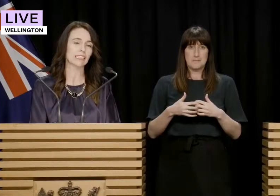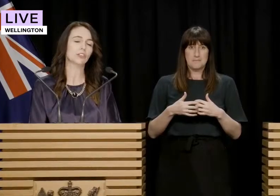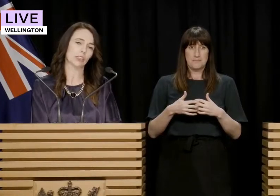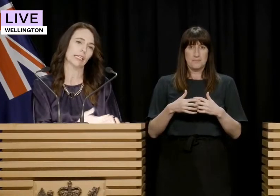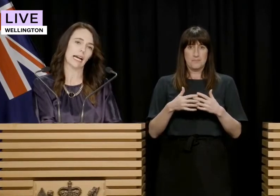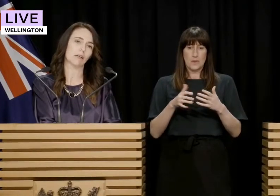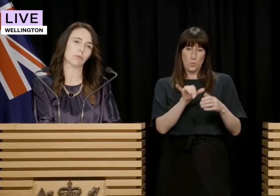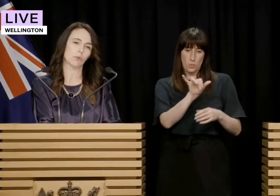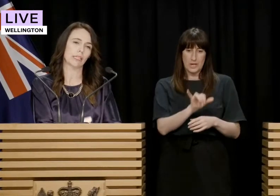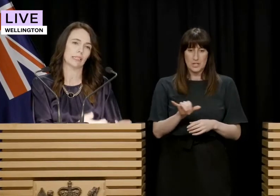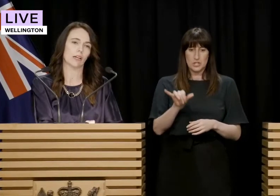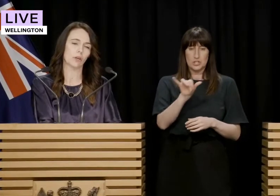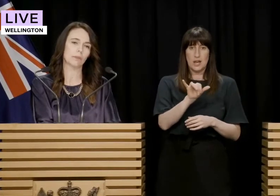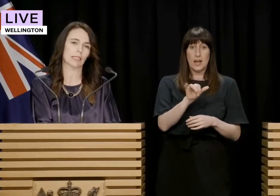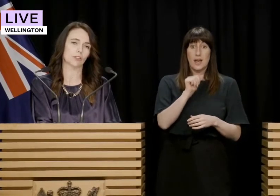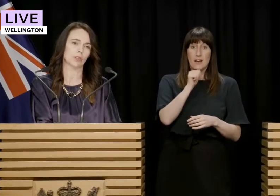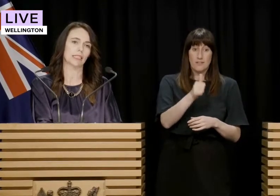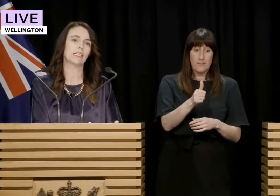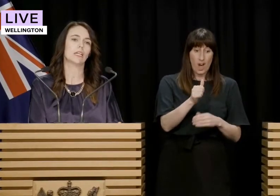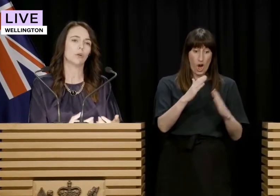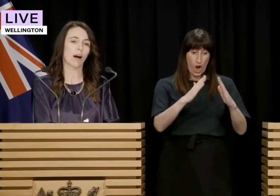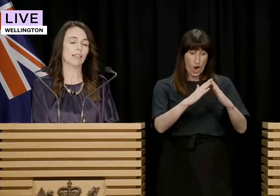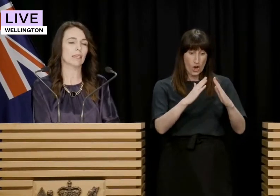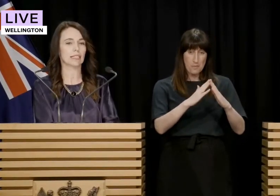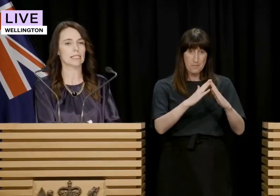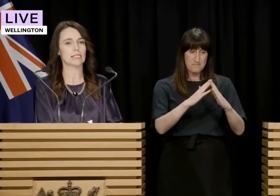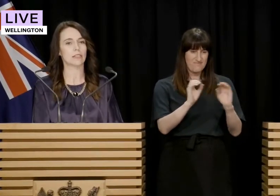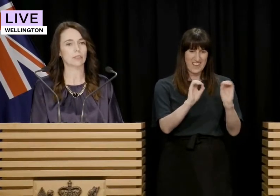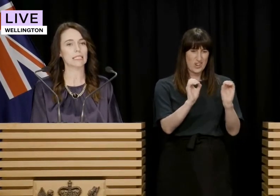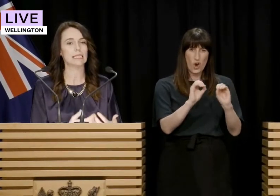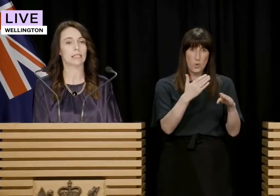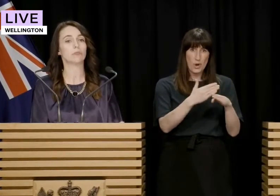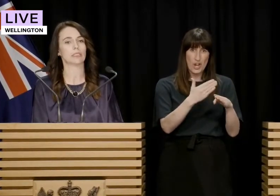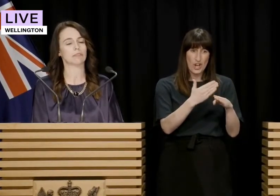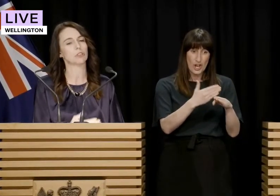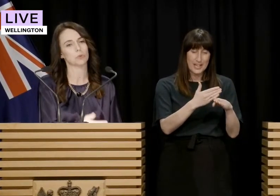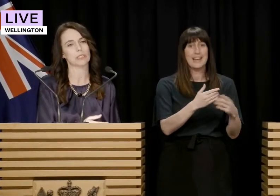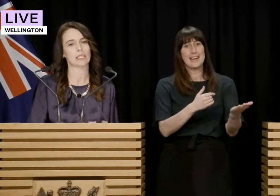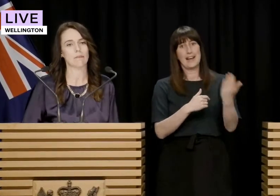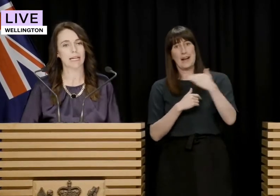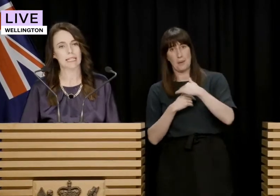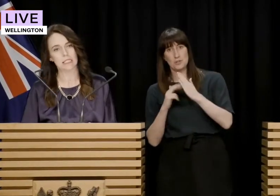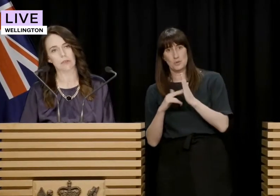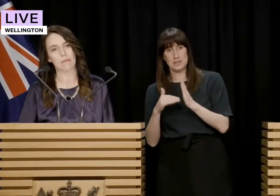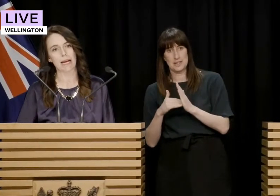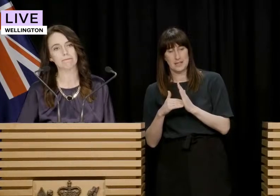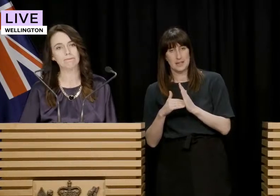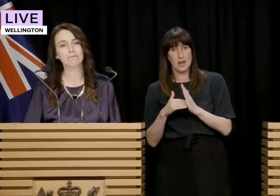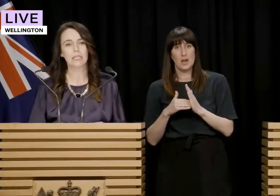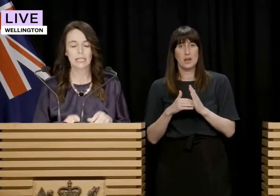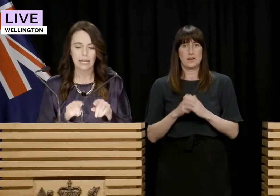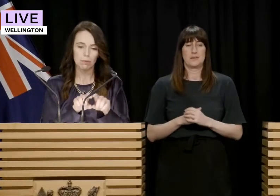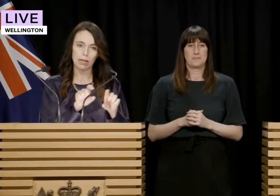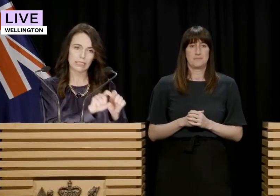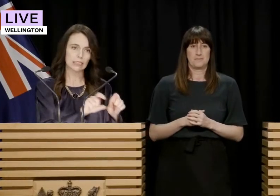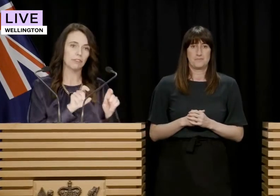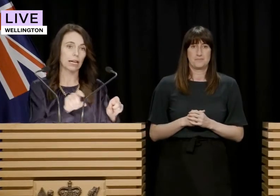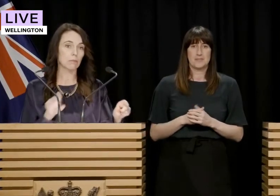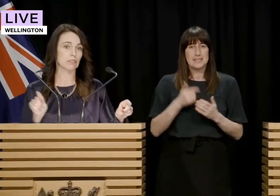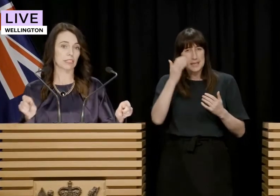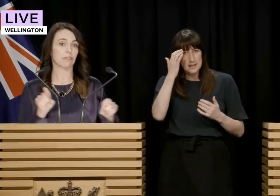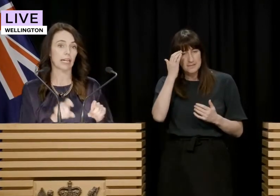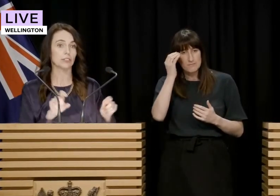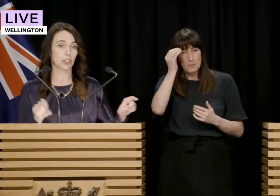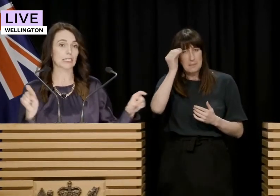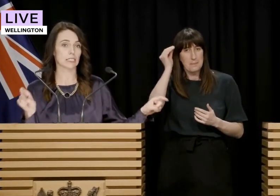be potentially unemployed in their home country rather than necessarily skilled individuals that they may need to remain. Keep in mind there's different